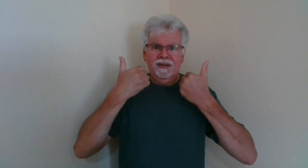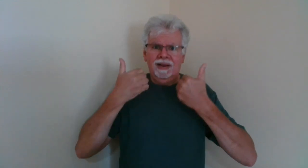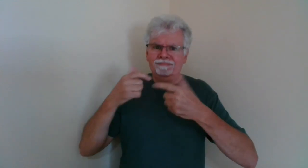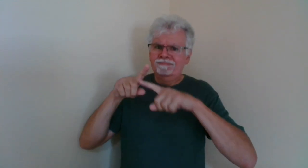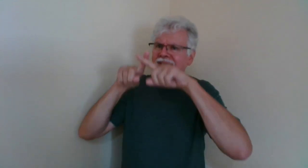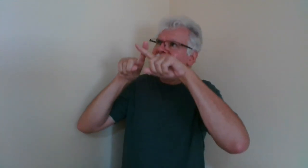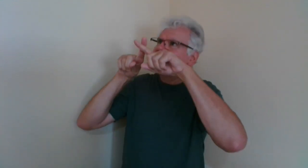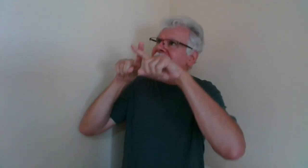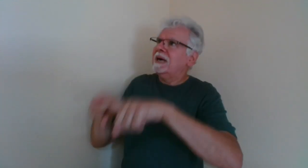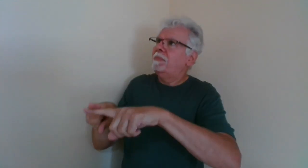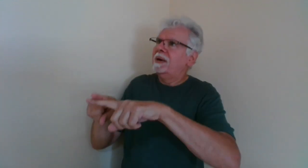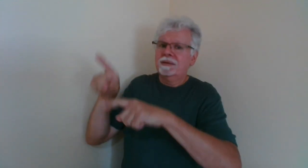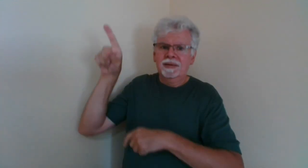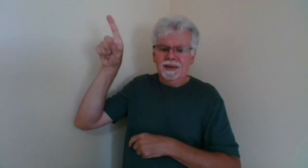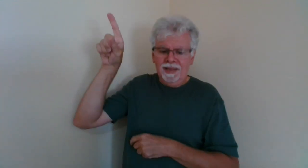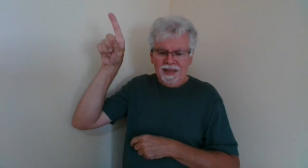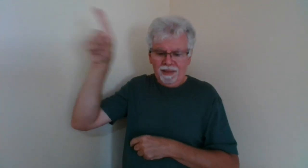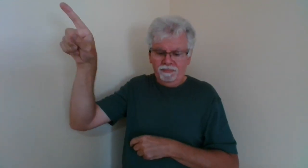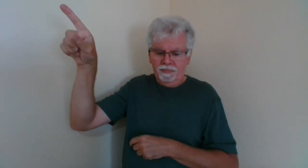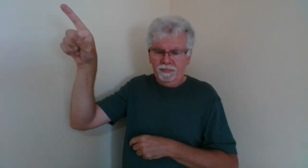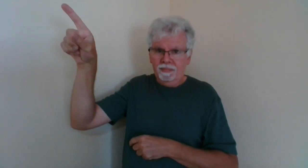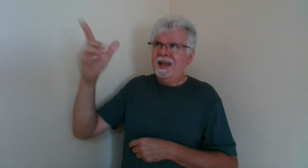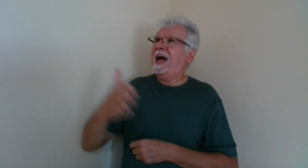and for him are all things.